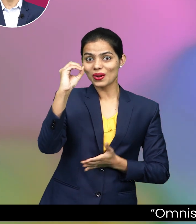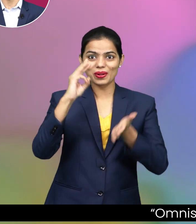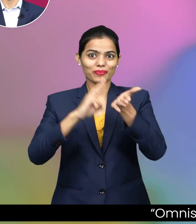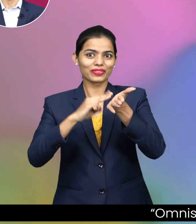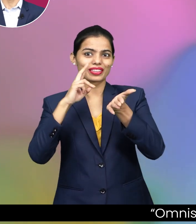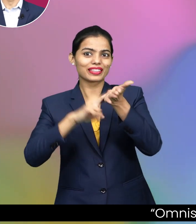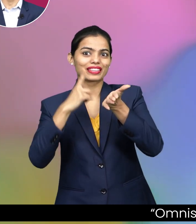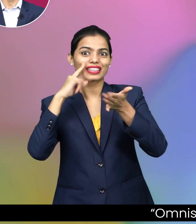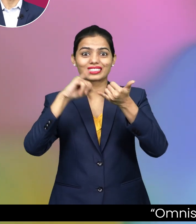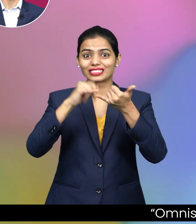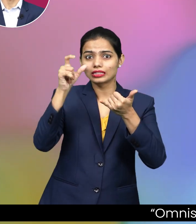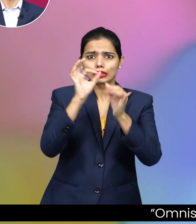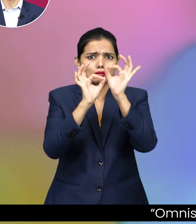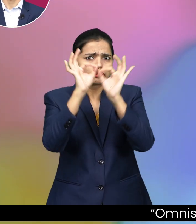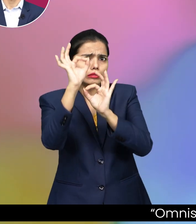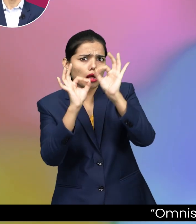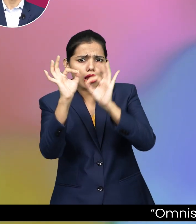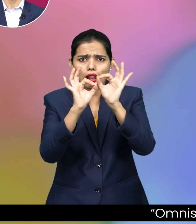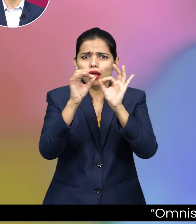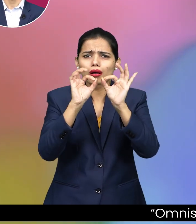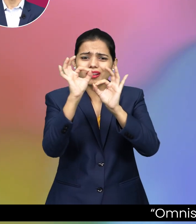omnis cellula decellula.